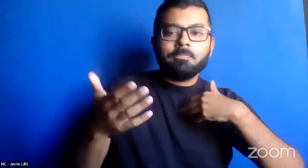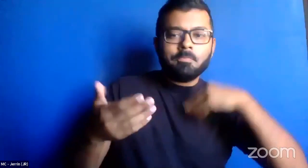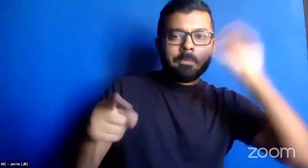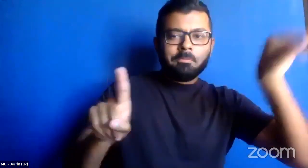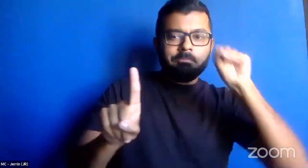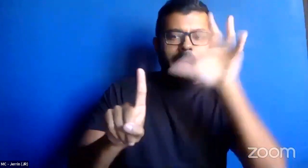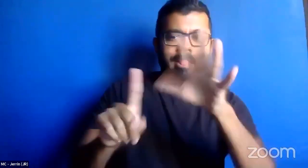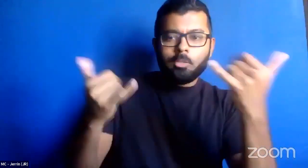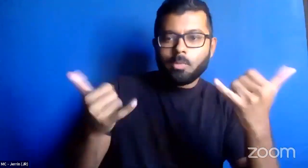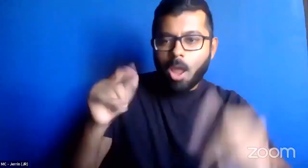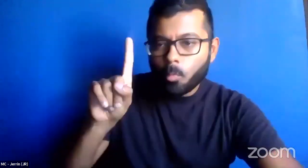Jane,